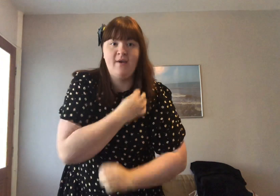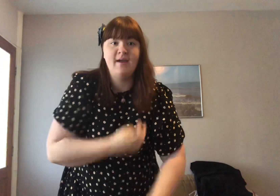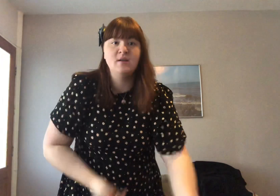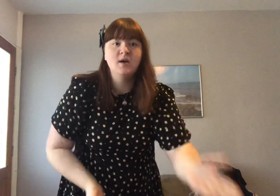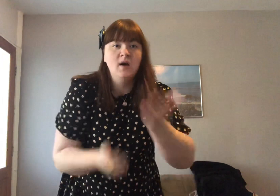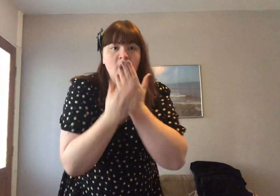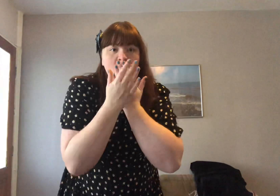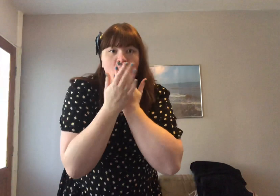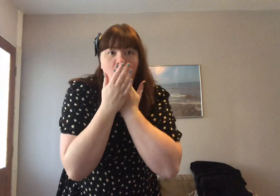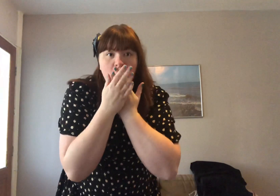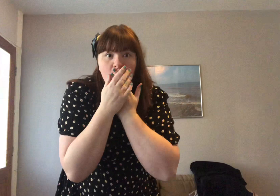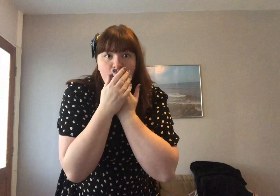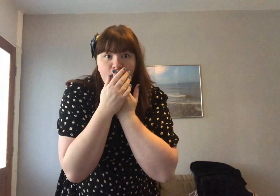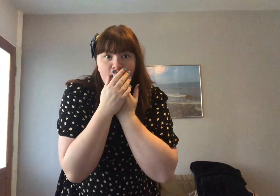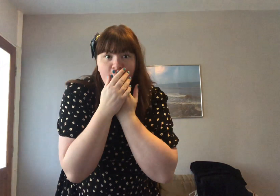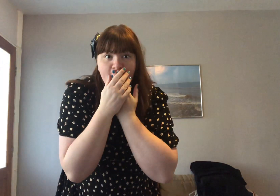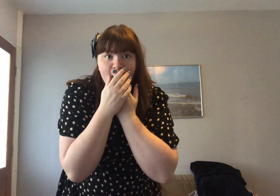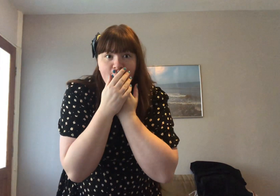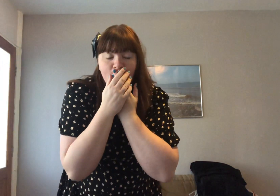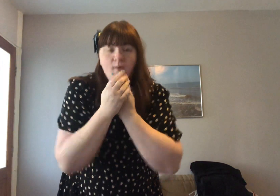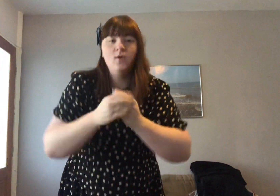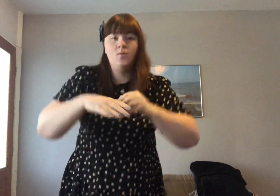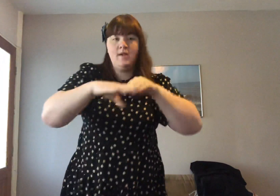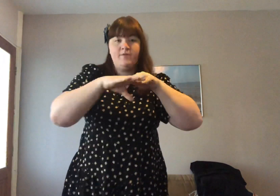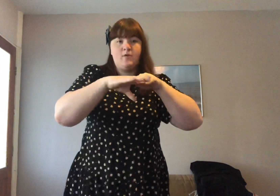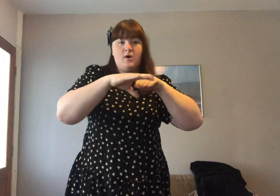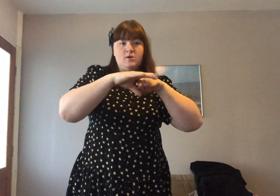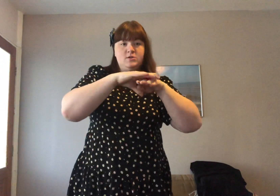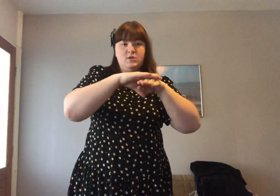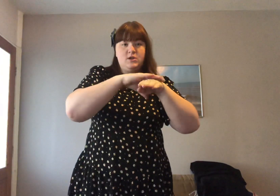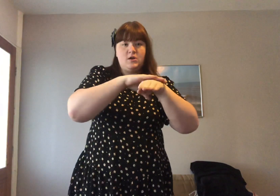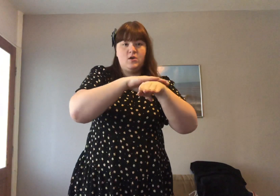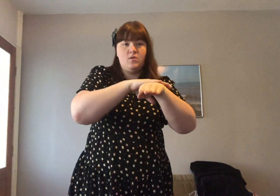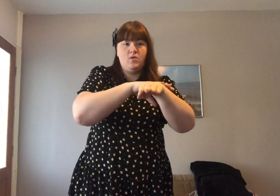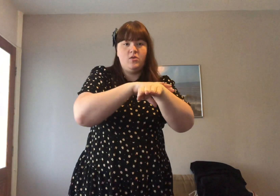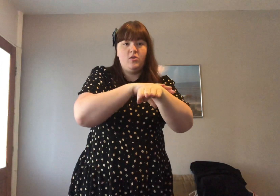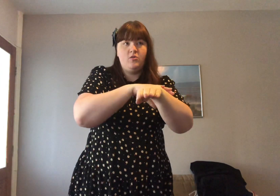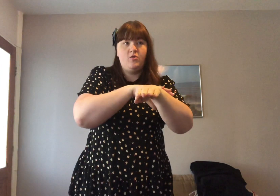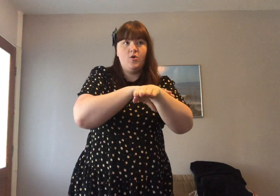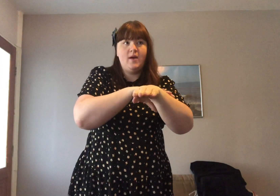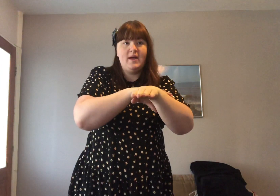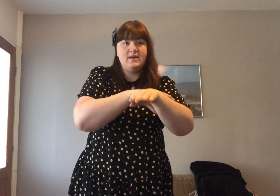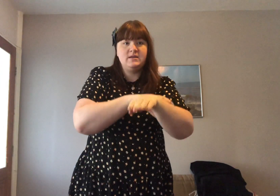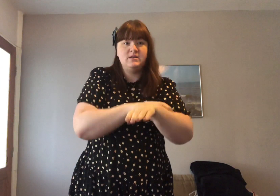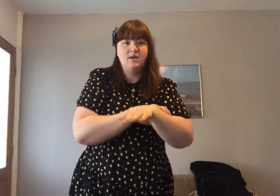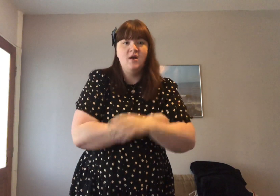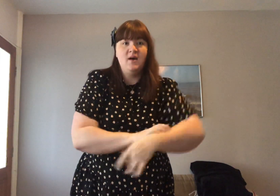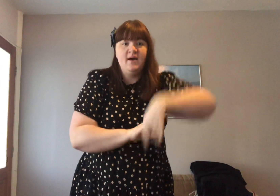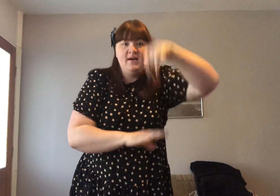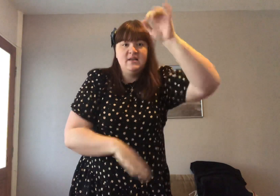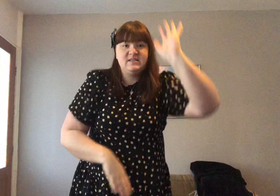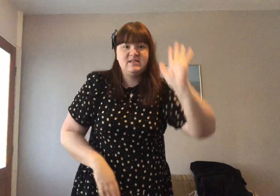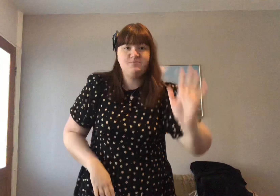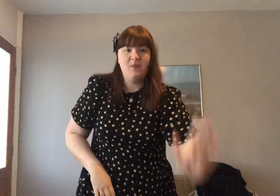it. Oh no, we've got to go through it.